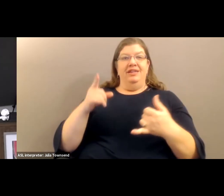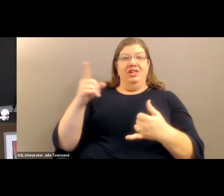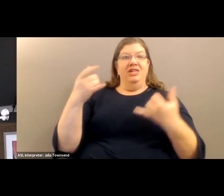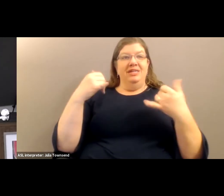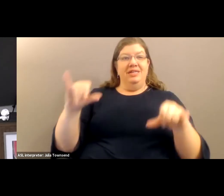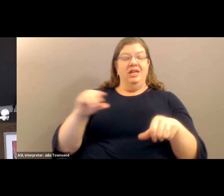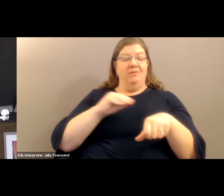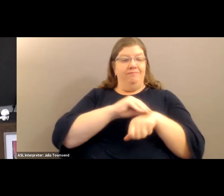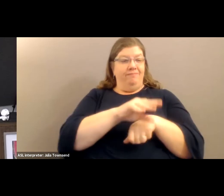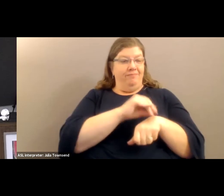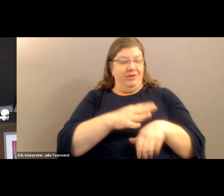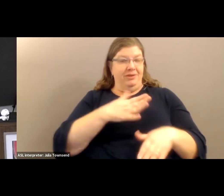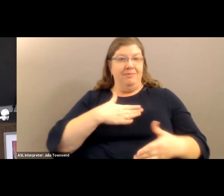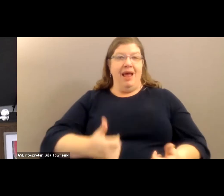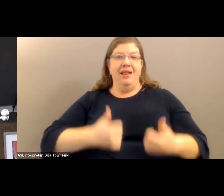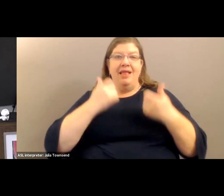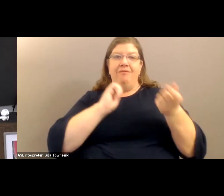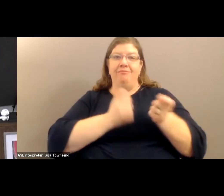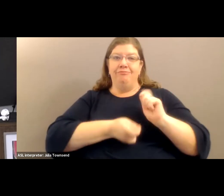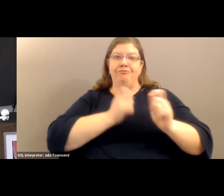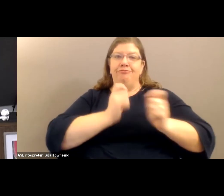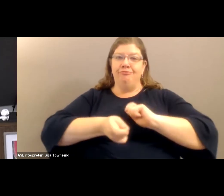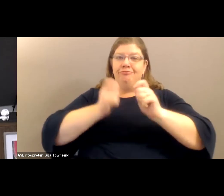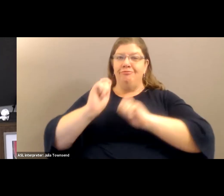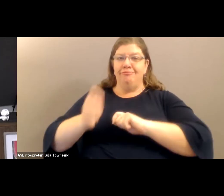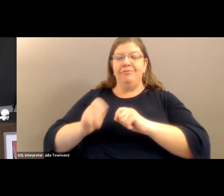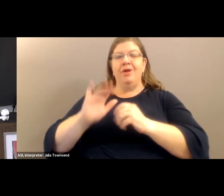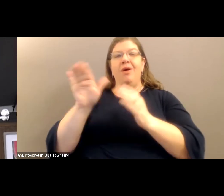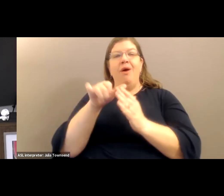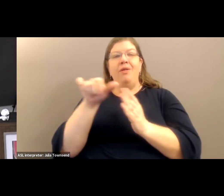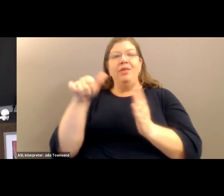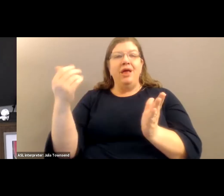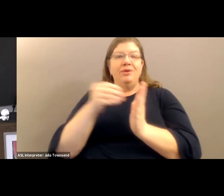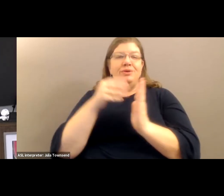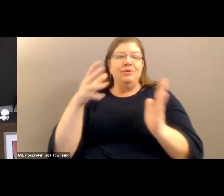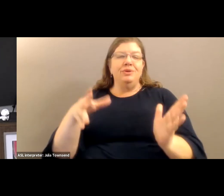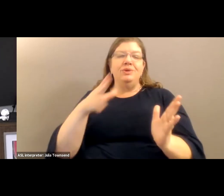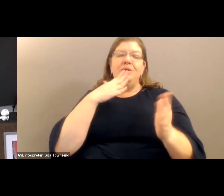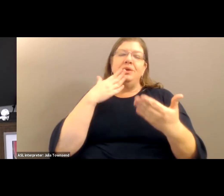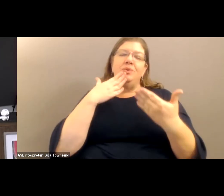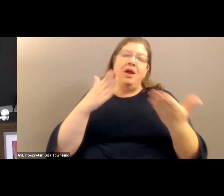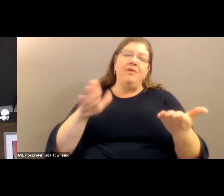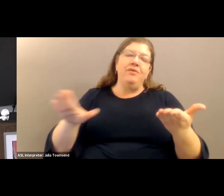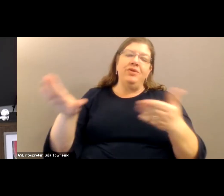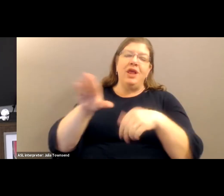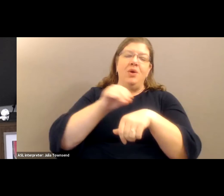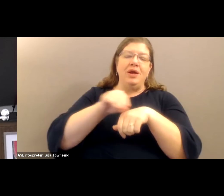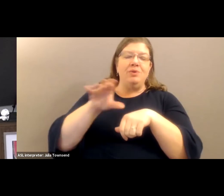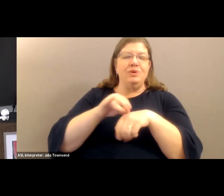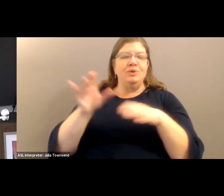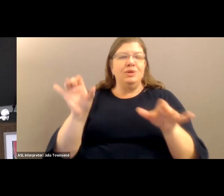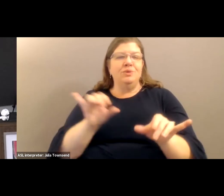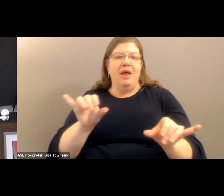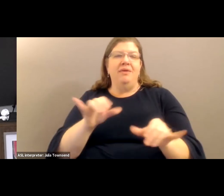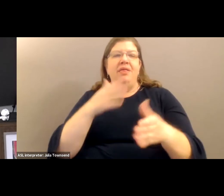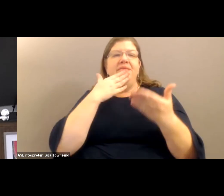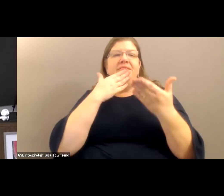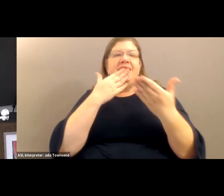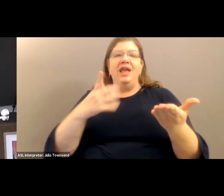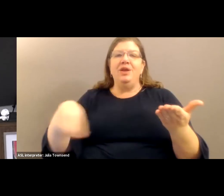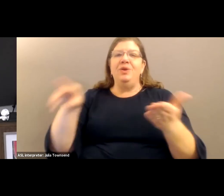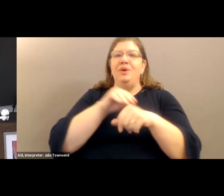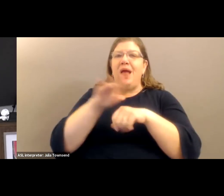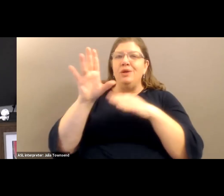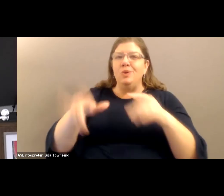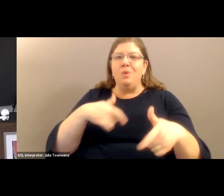my life, and all the other students, super grateful for their counselors as well. Thank you, counselors, any that